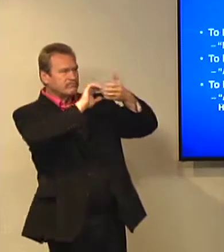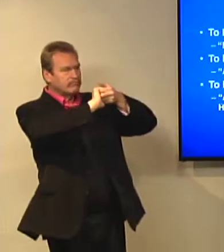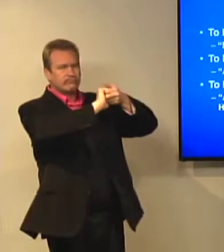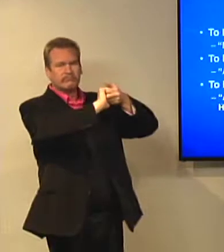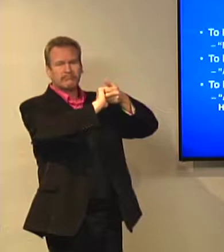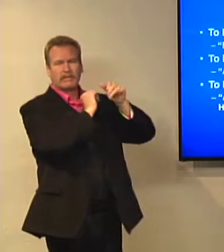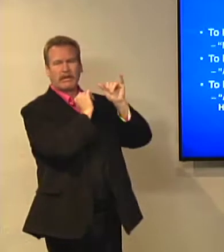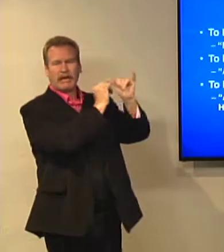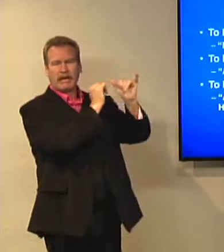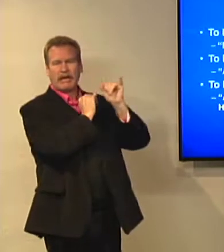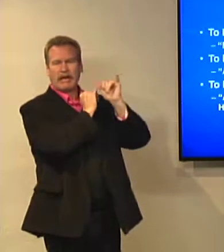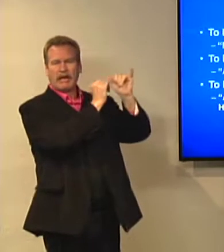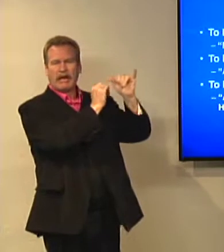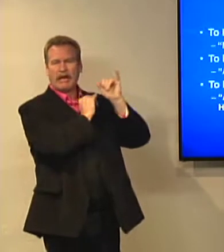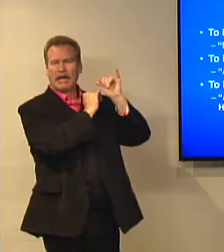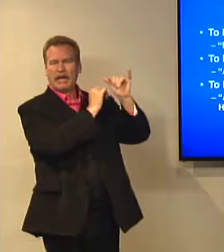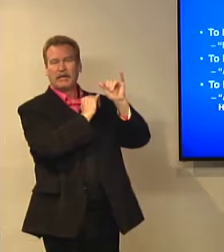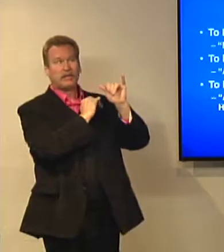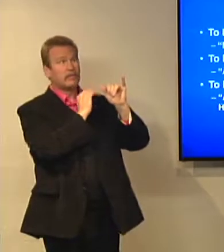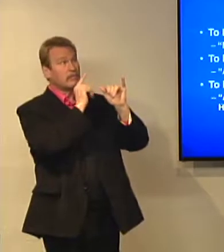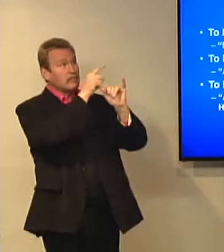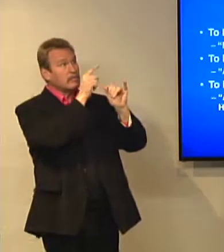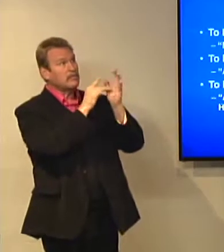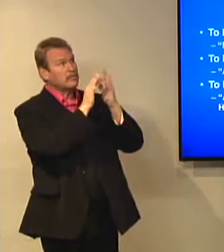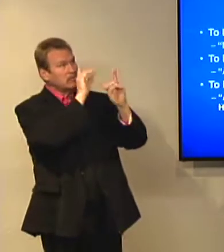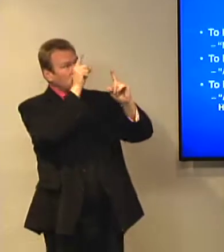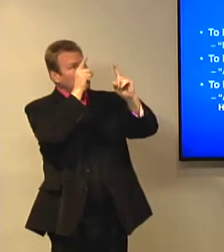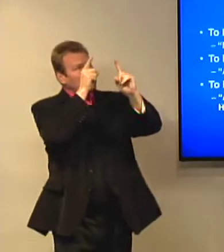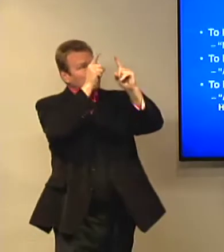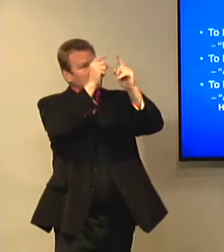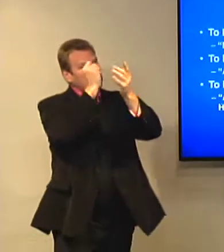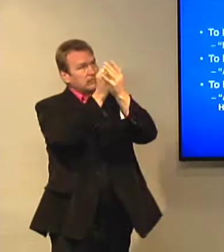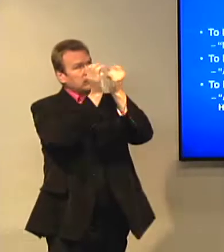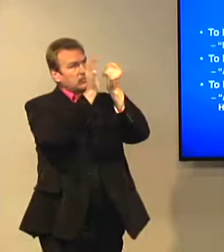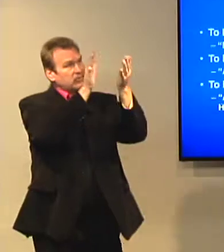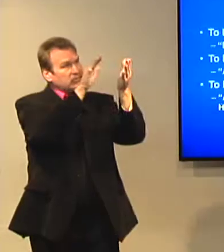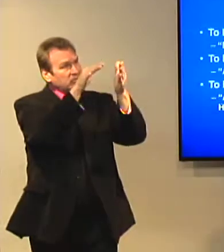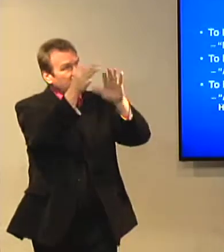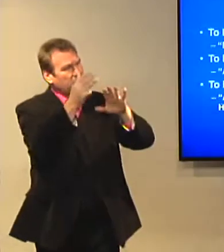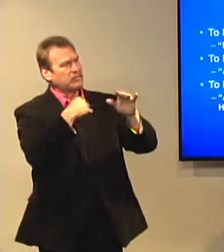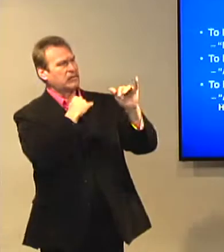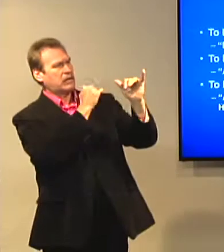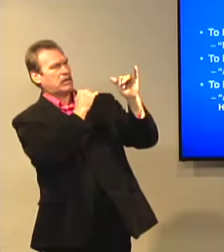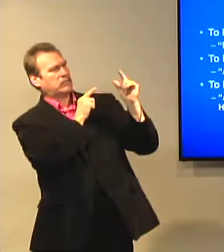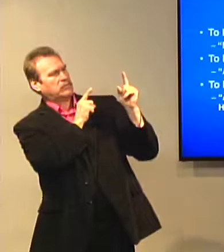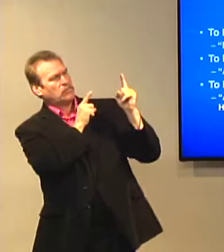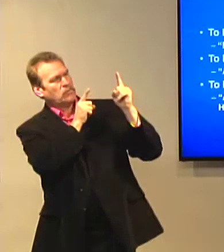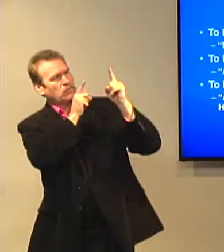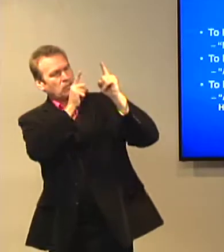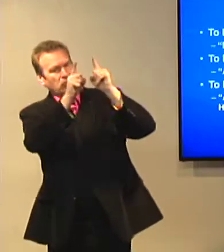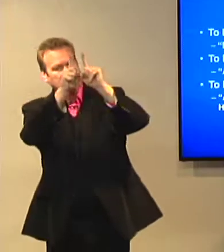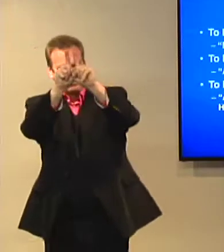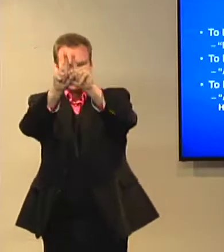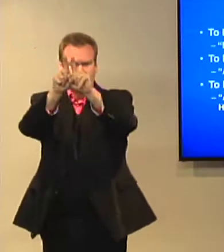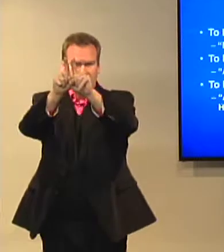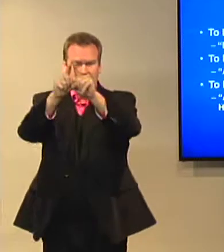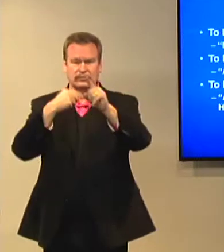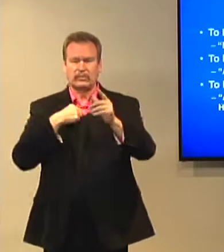And instead, we're to fellowship with Christ in his sufferings, and we are to be conformed to his death. We are to be